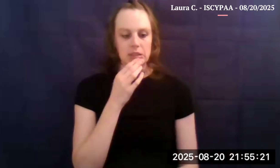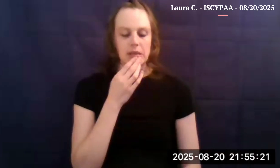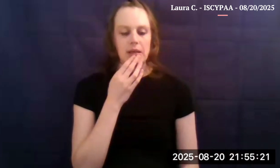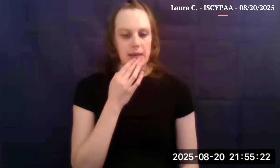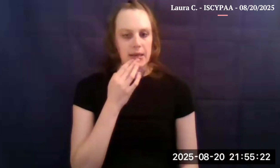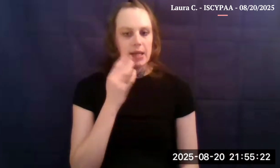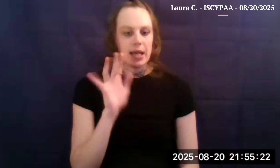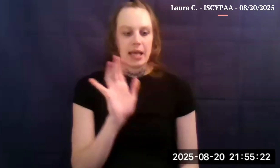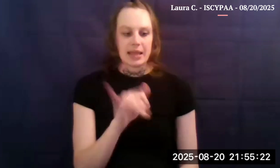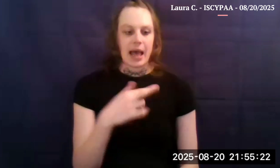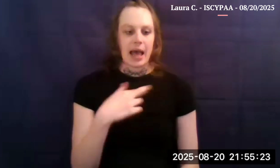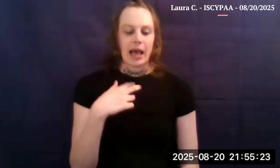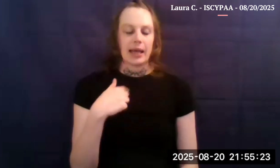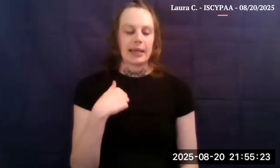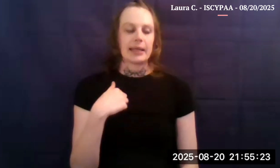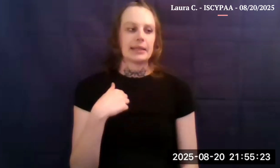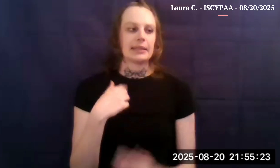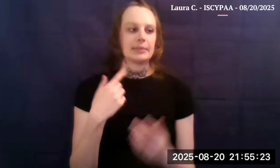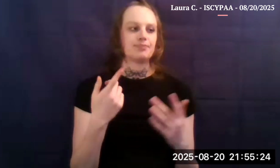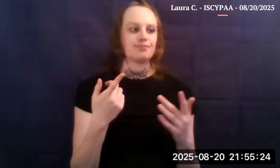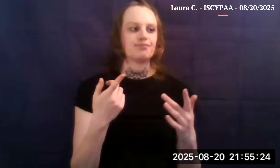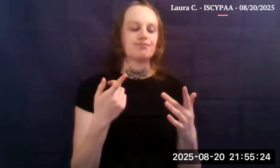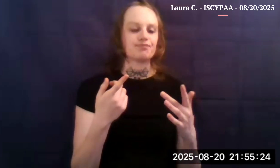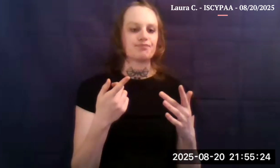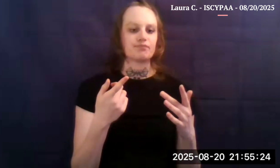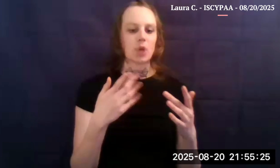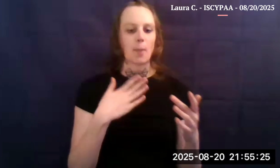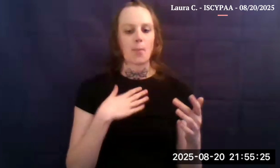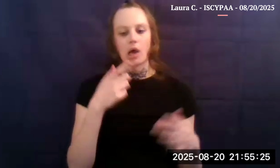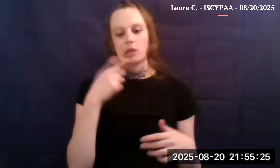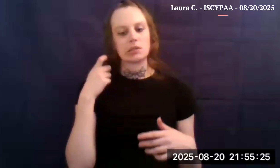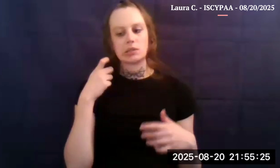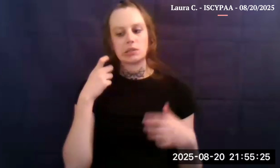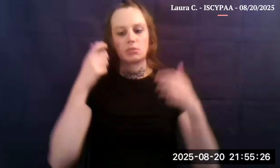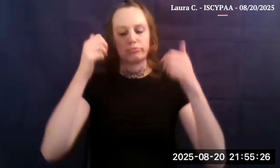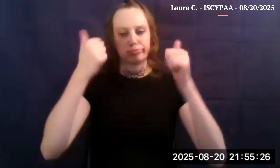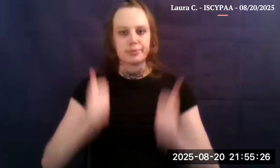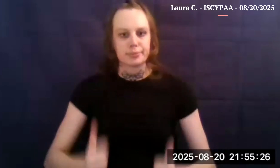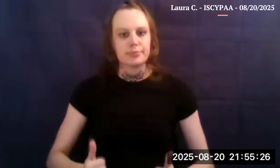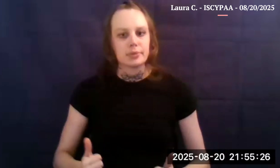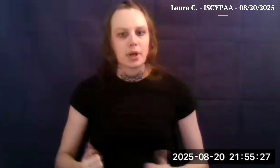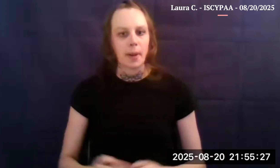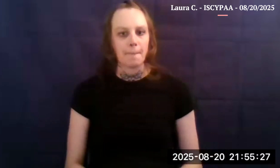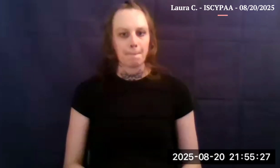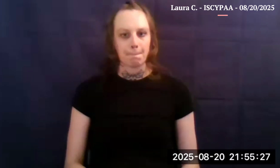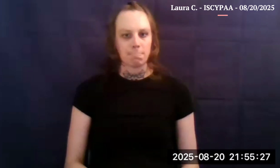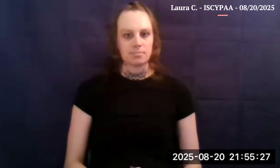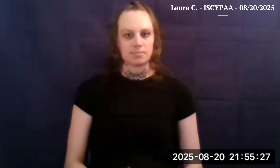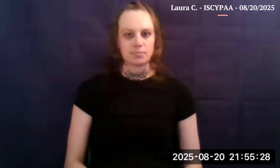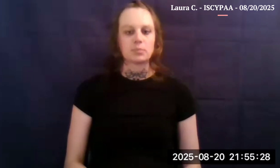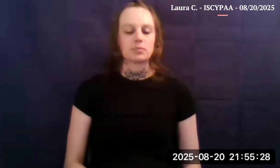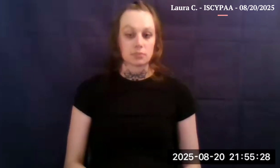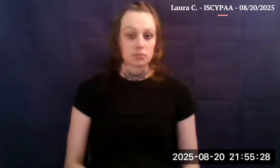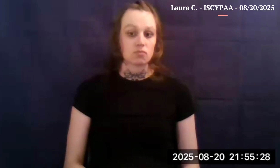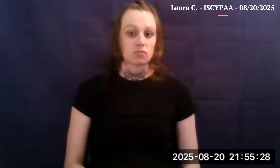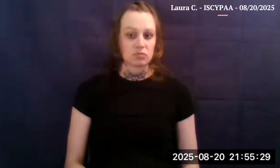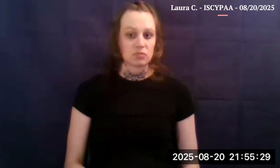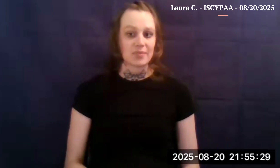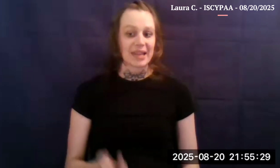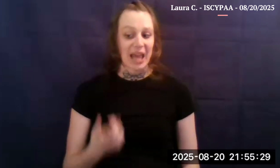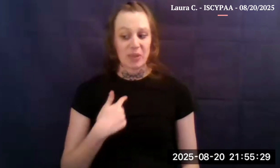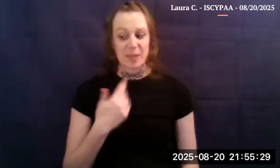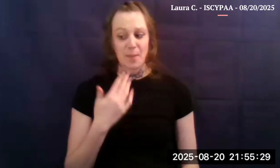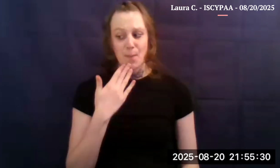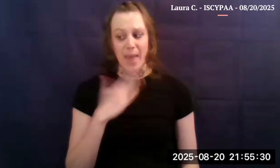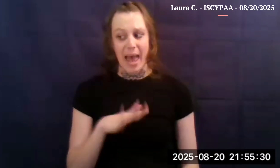I really went off the rails. You know, I I was bad out